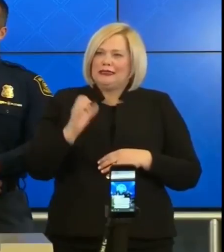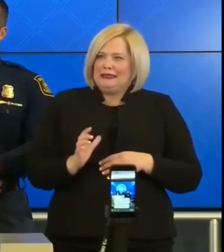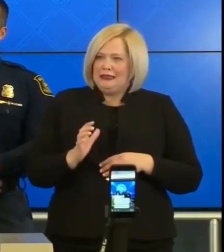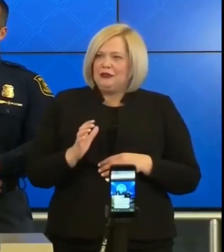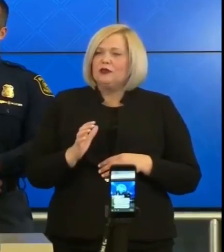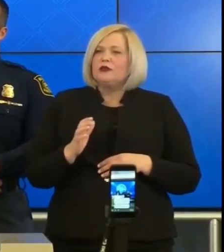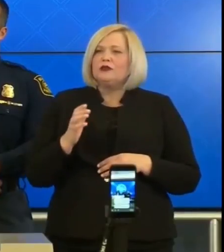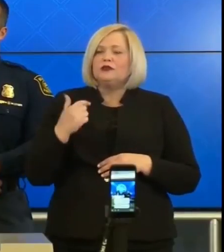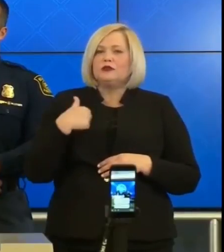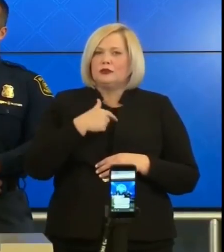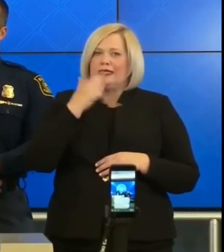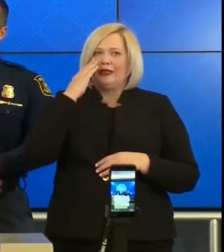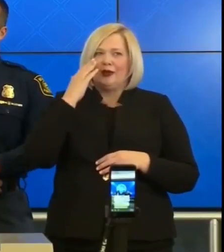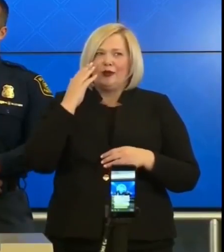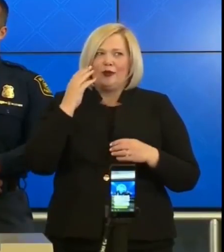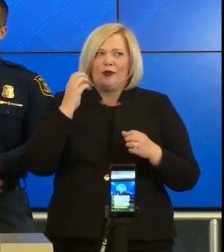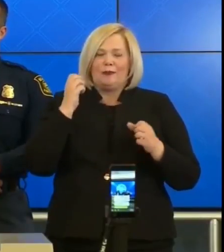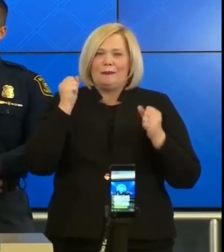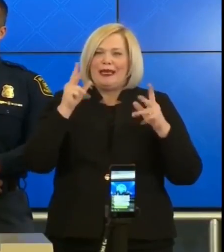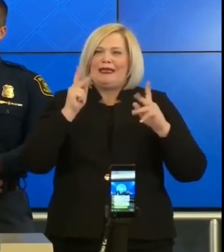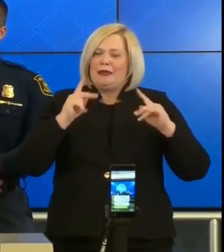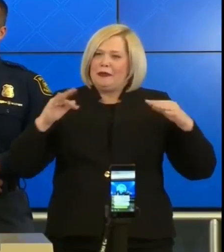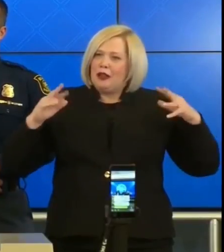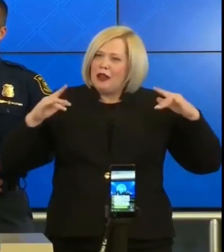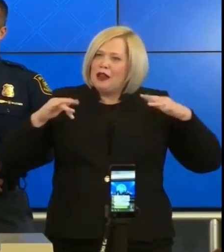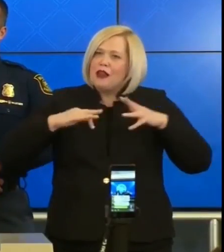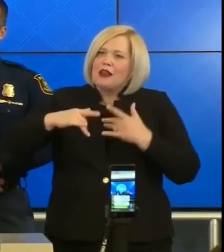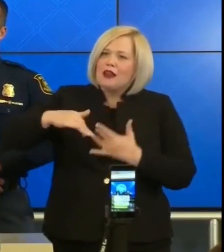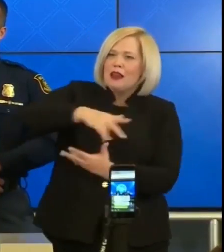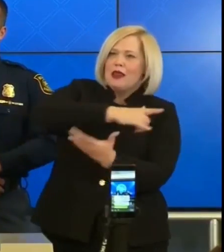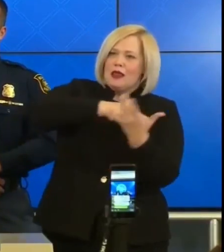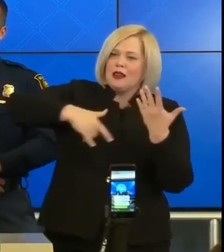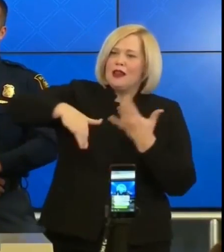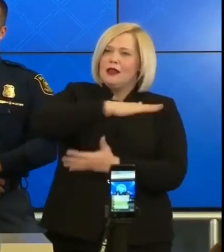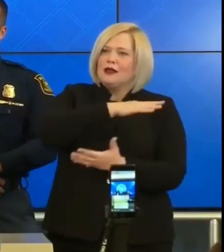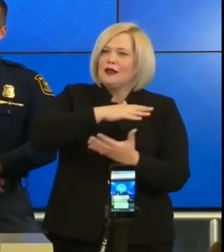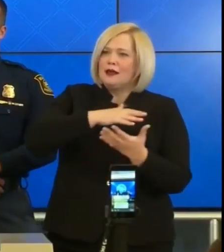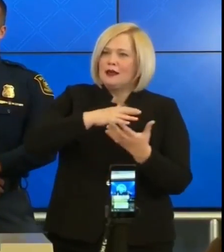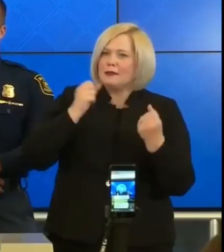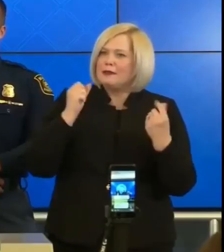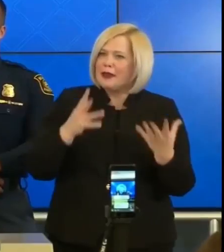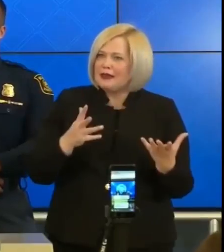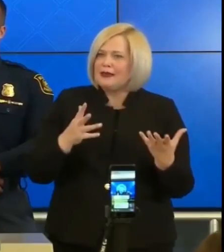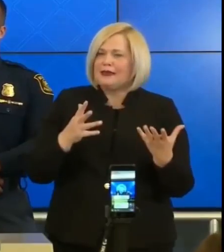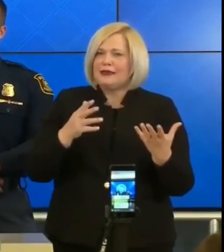where lots of, you know, masses of people congregate. There is a lot of